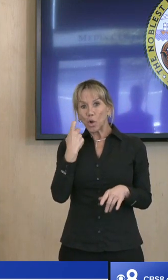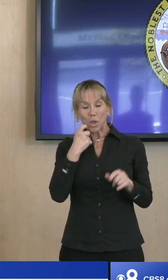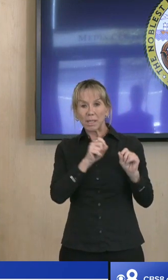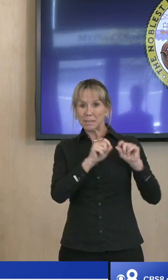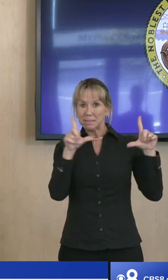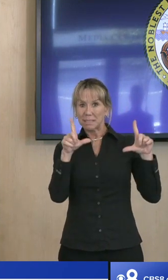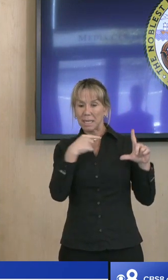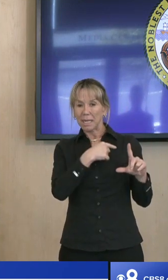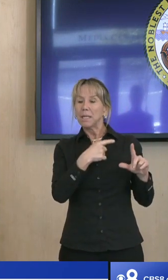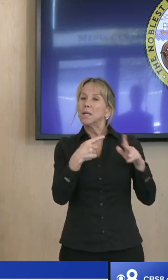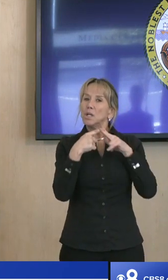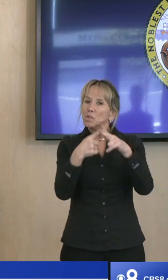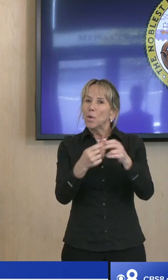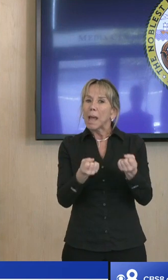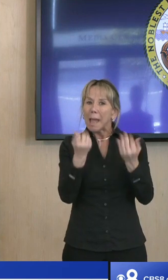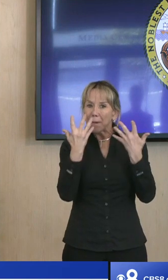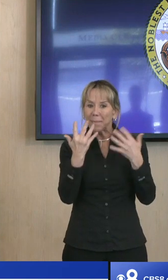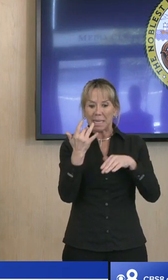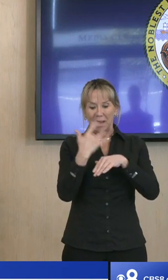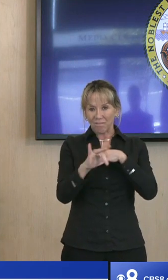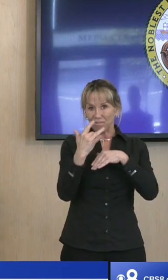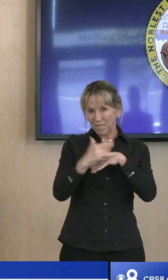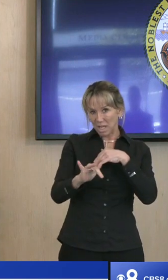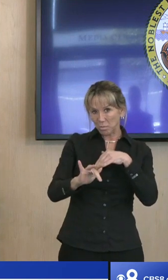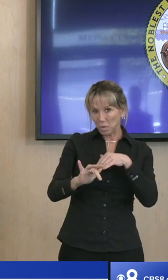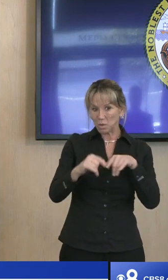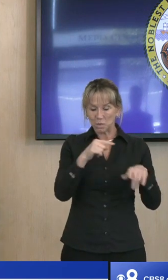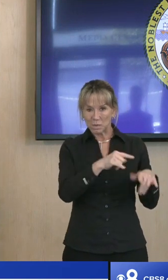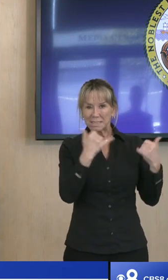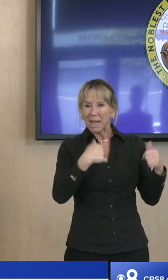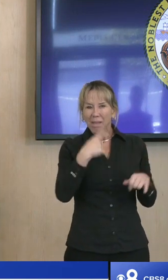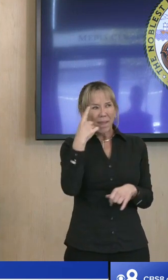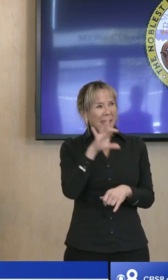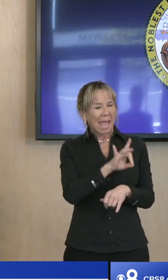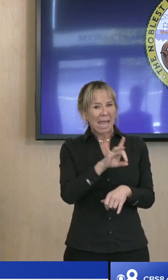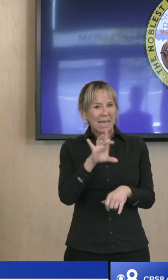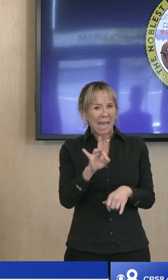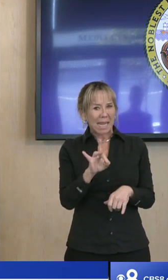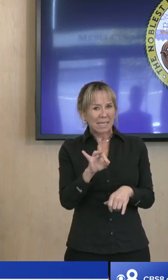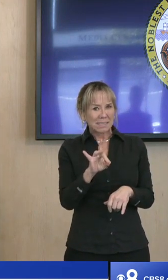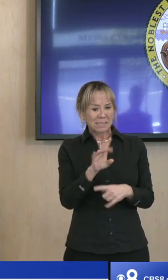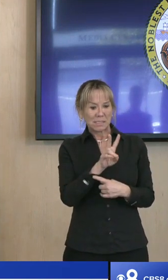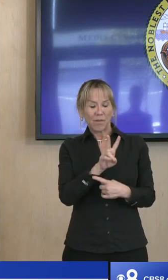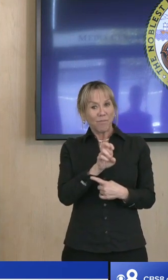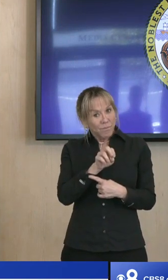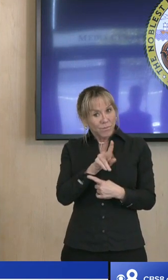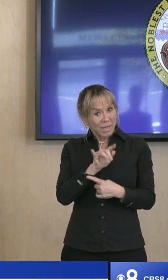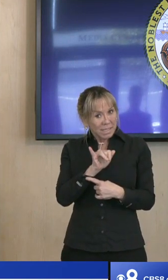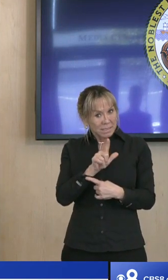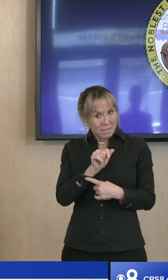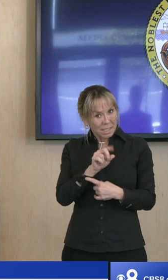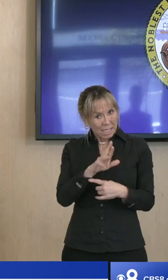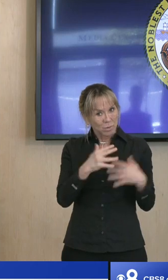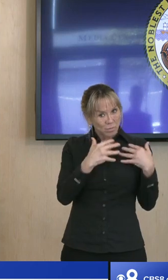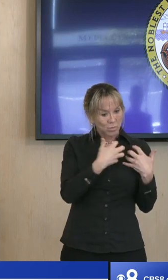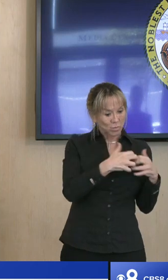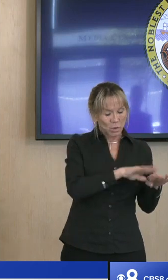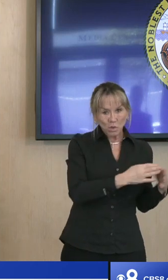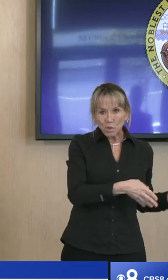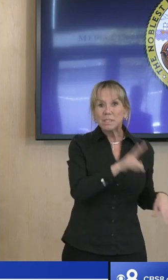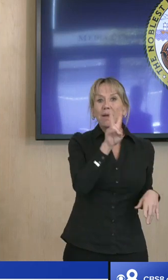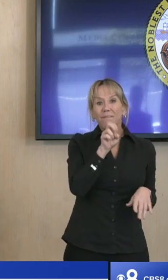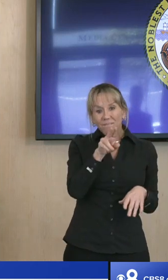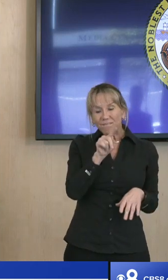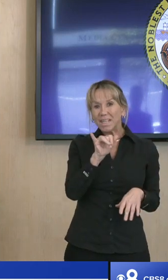the slide show the number of available ventilators that we have. I believe there are 88, if my memory serves me correctly, ready